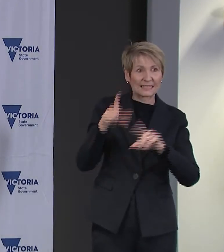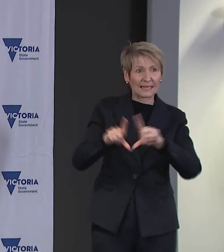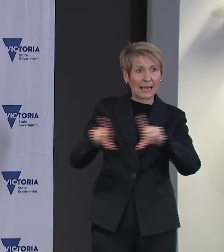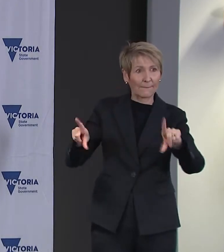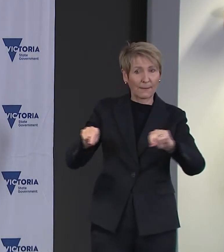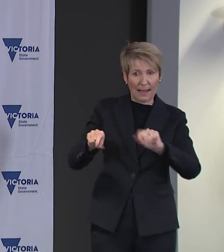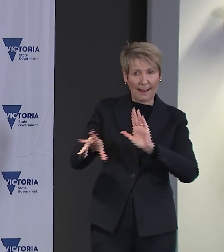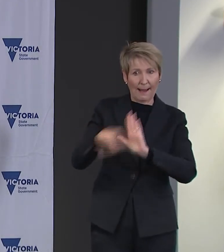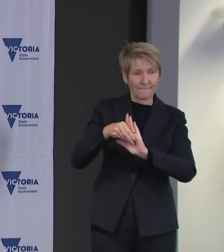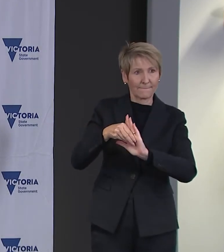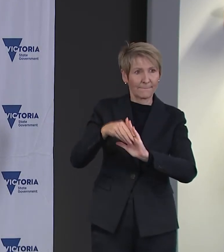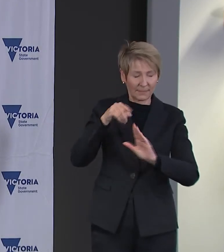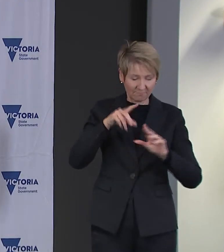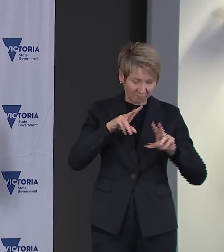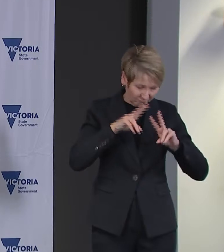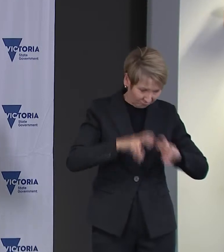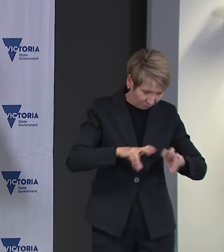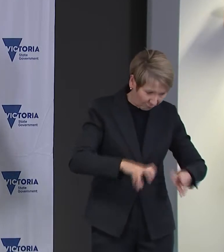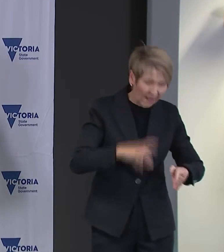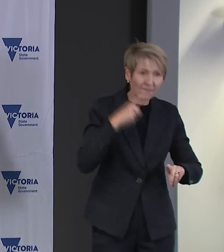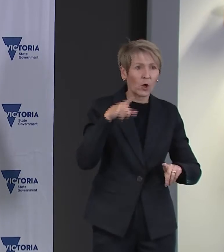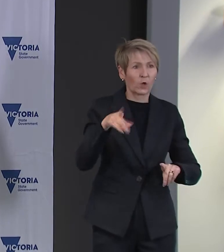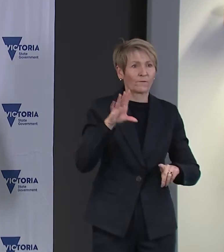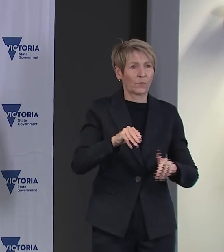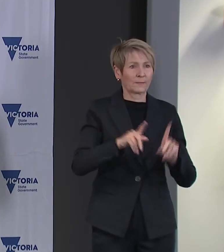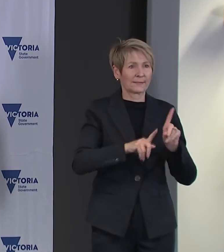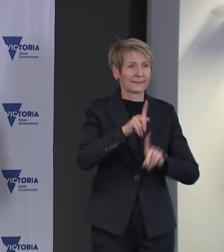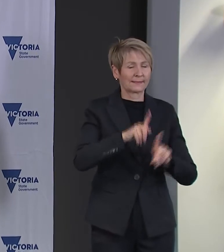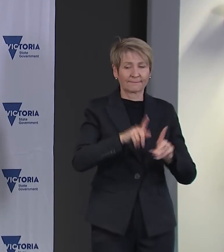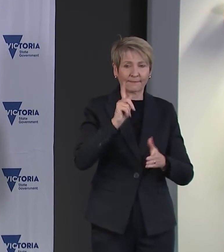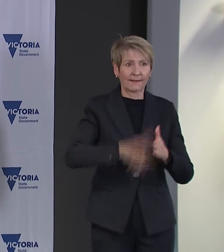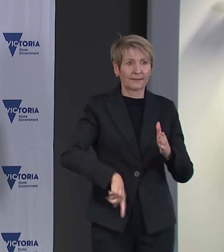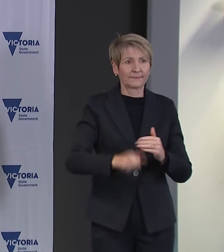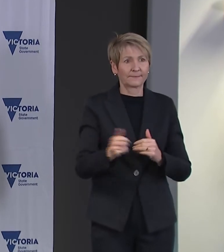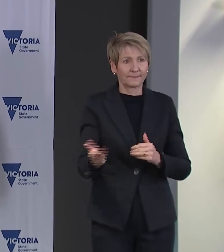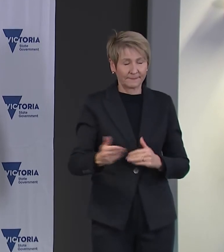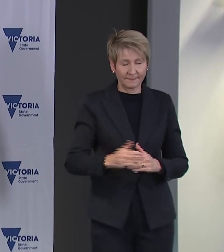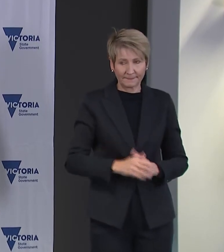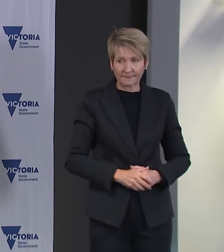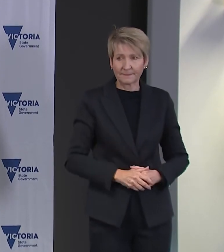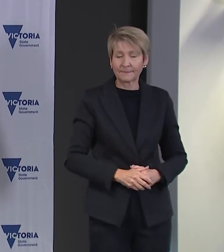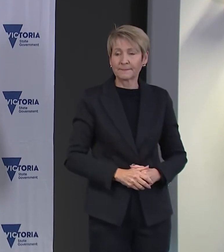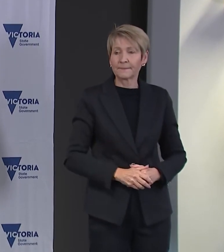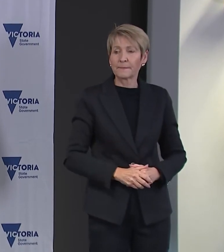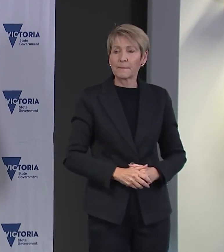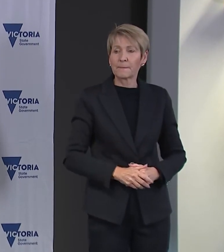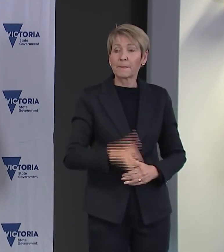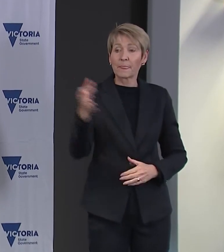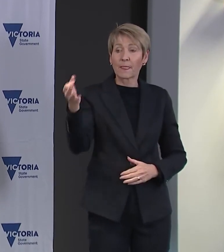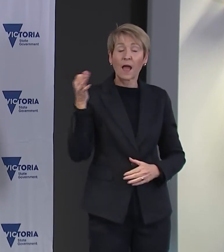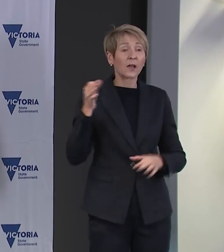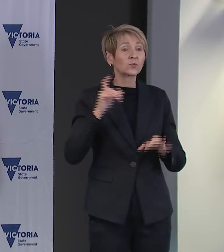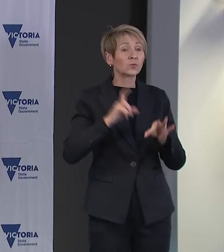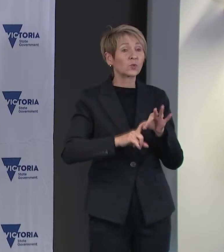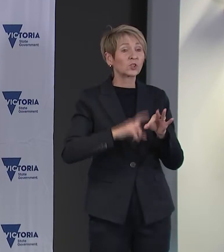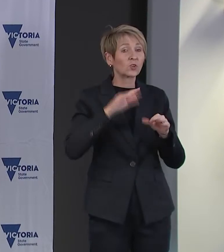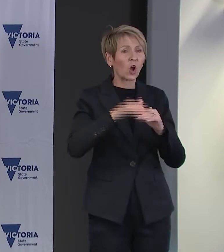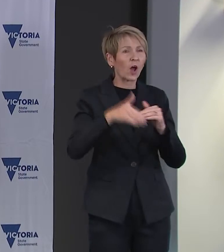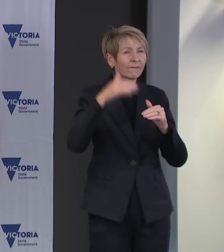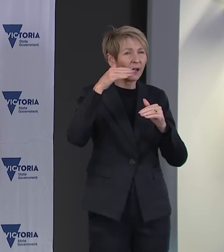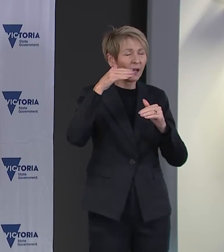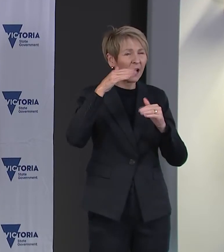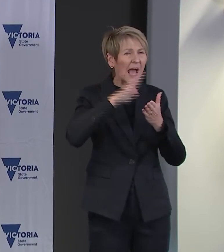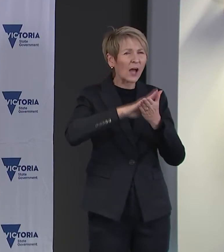Jerome, just with the 5 cases, primary close contacts in the public housing system. Sorry, were they linked